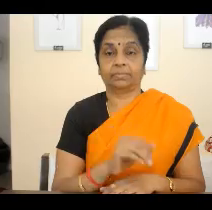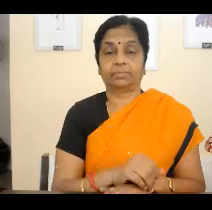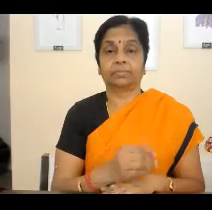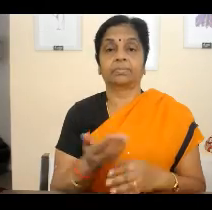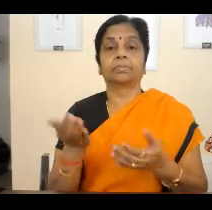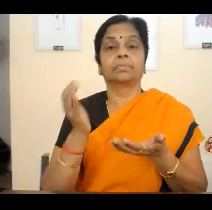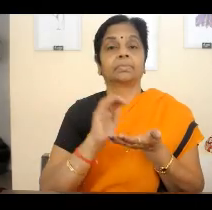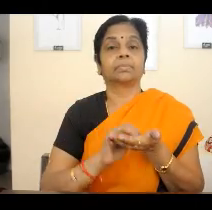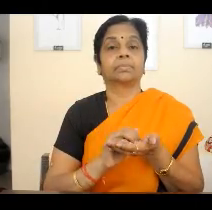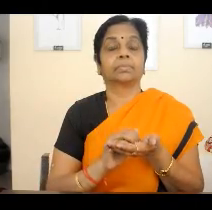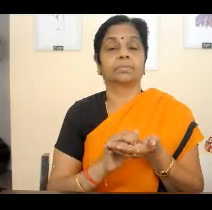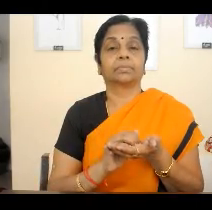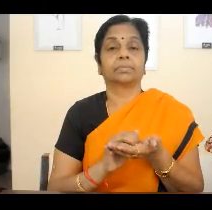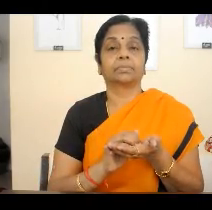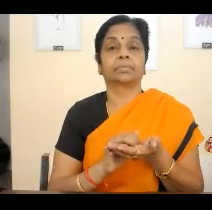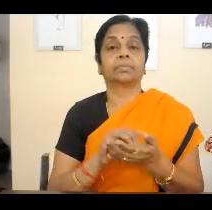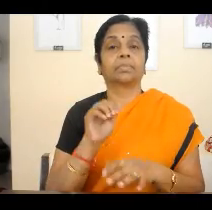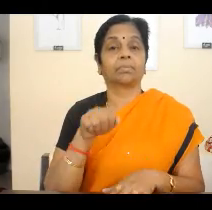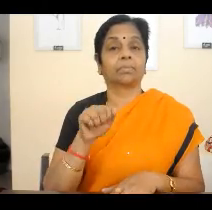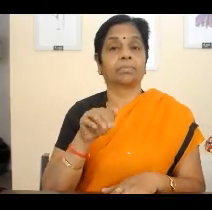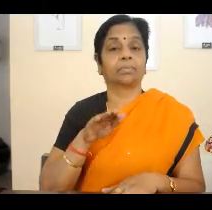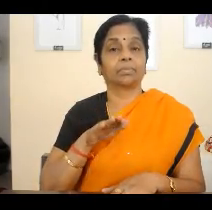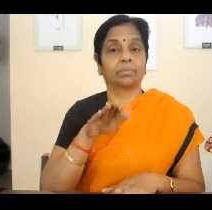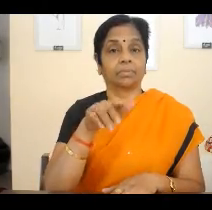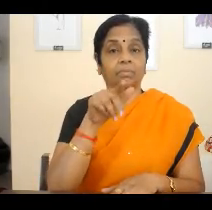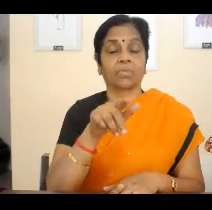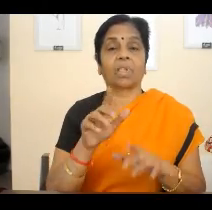and accessible websites